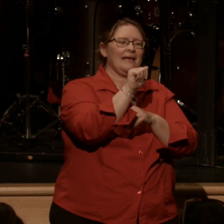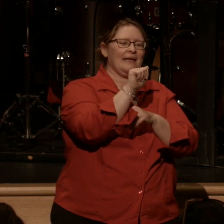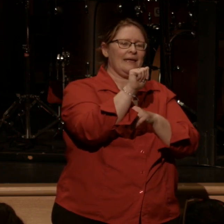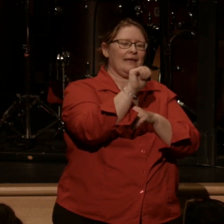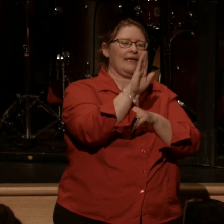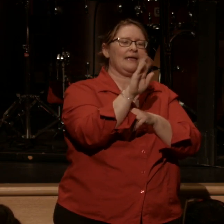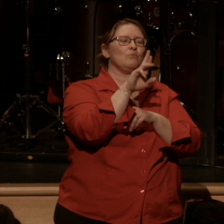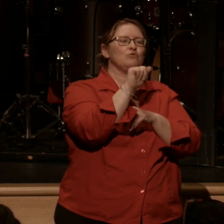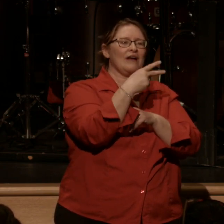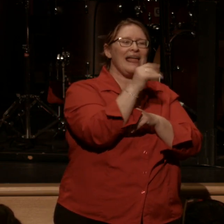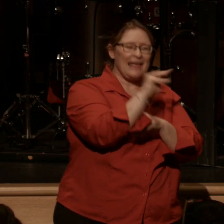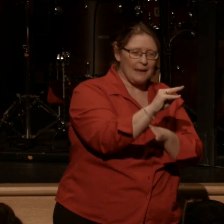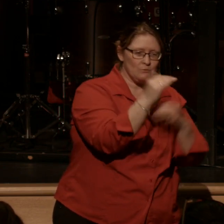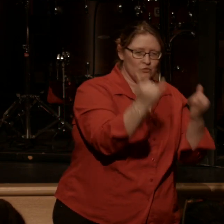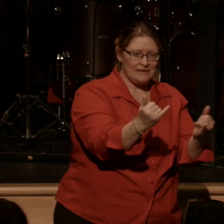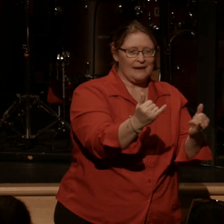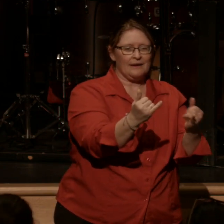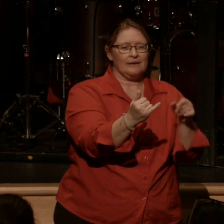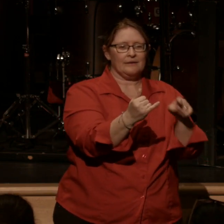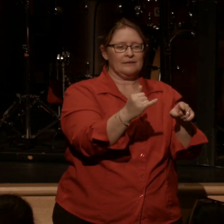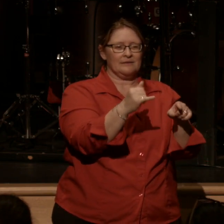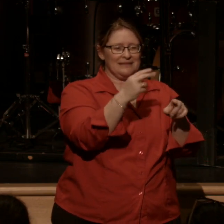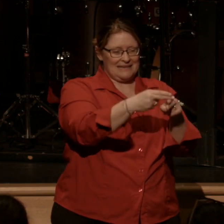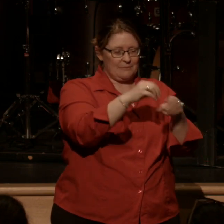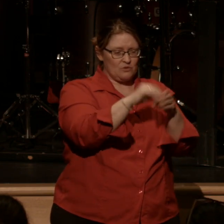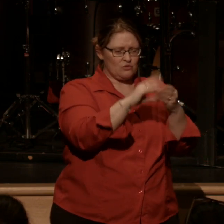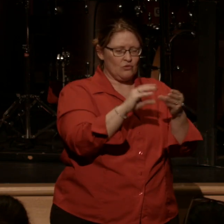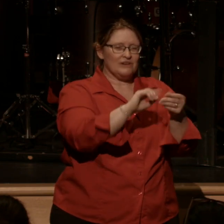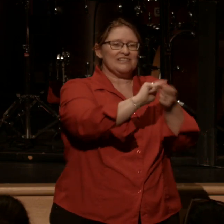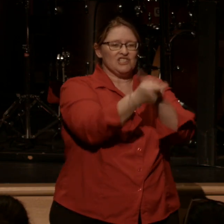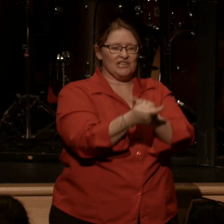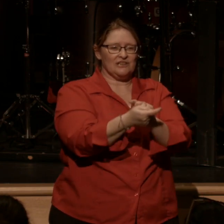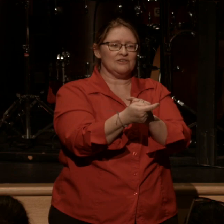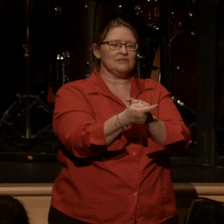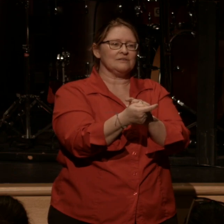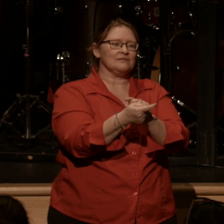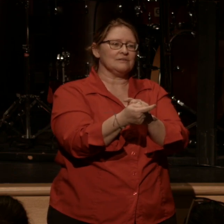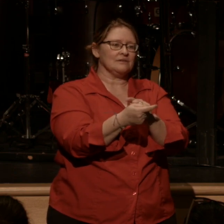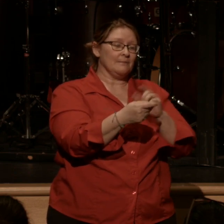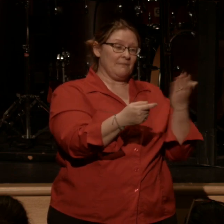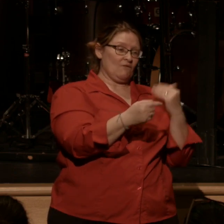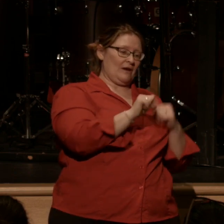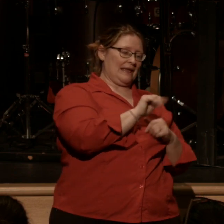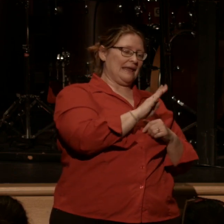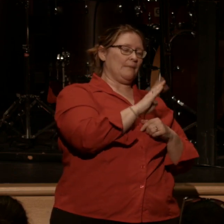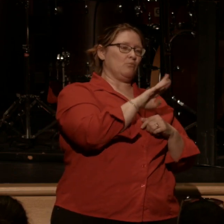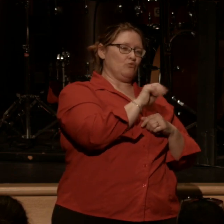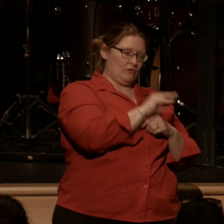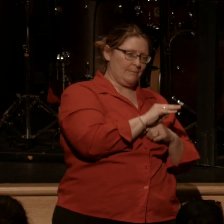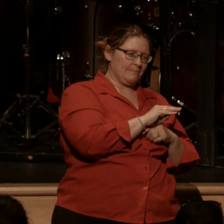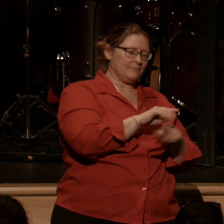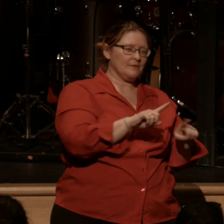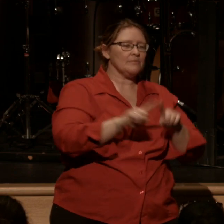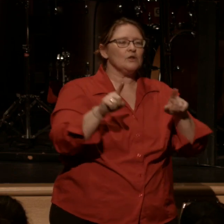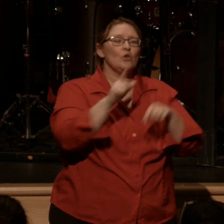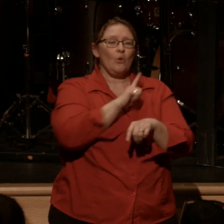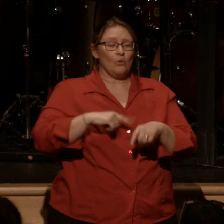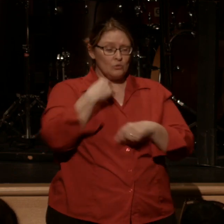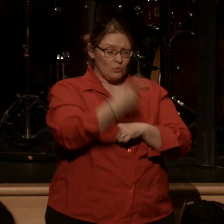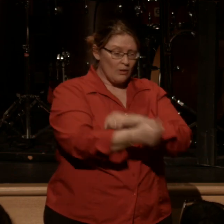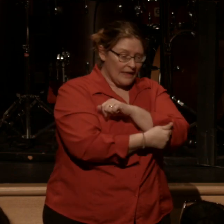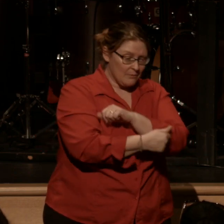Abraham today because his name, if you know the story, changes to Abraham. But the Lord said to Abram, go from